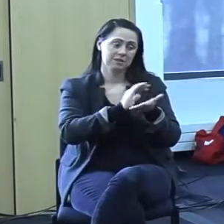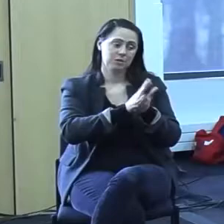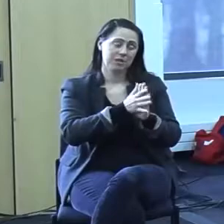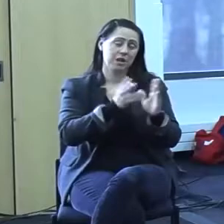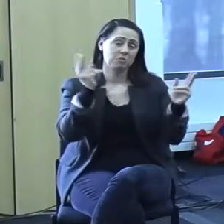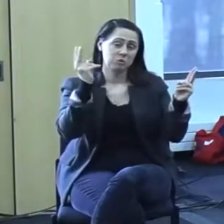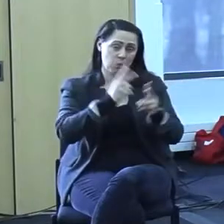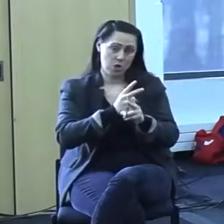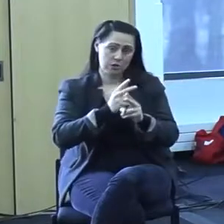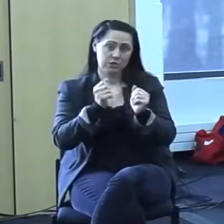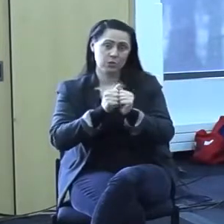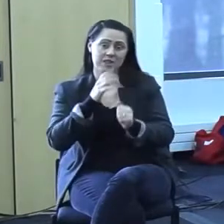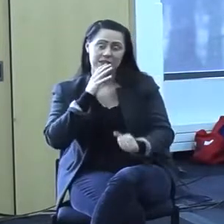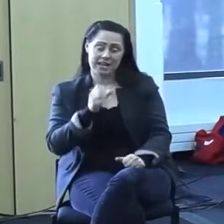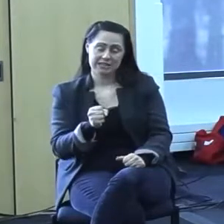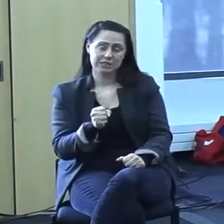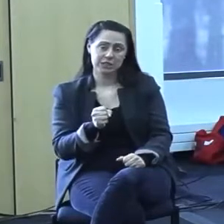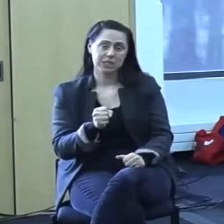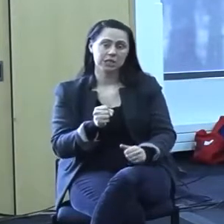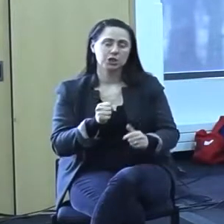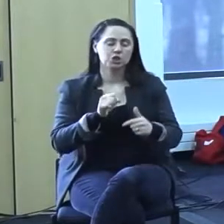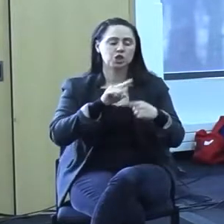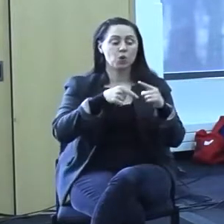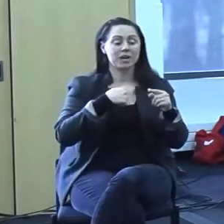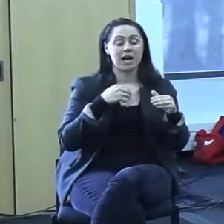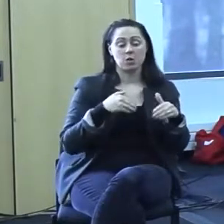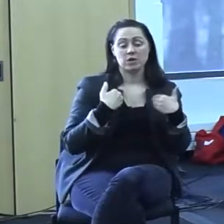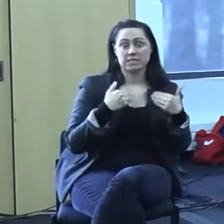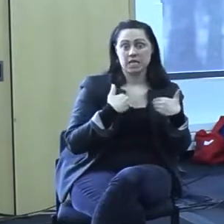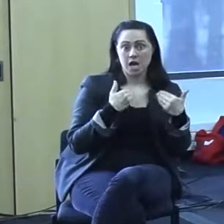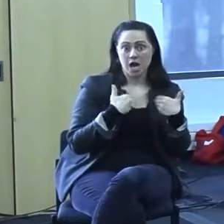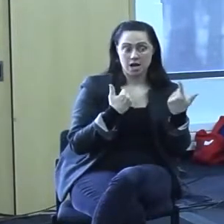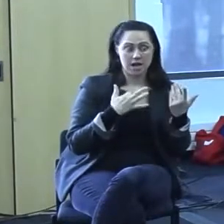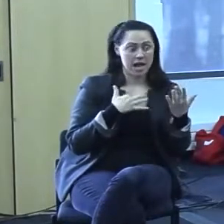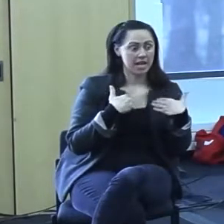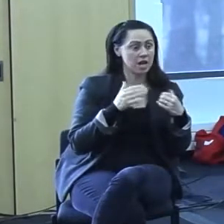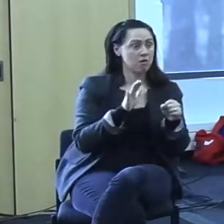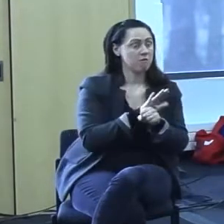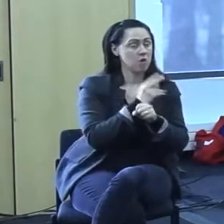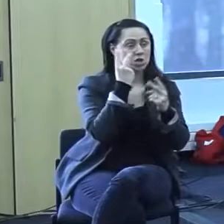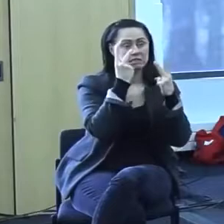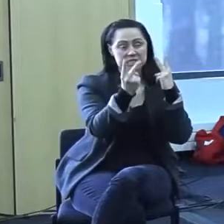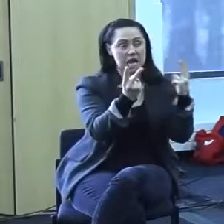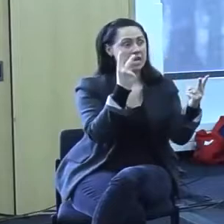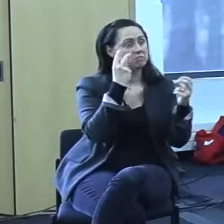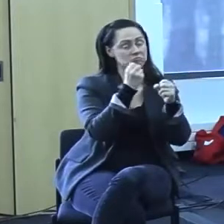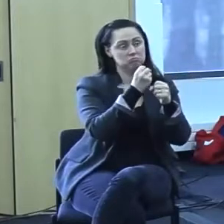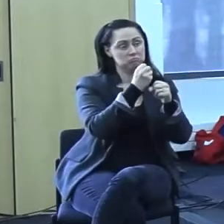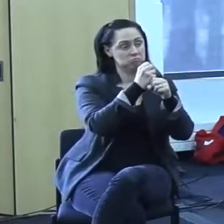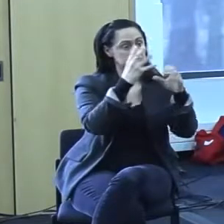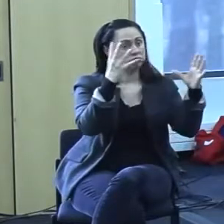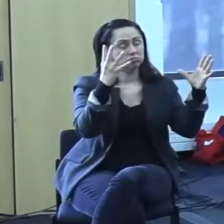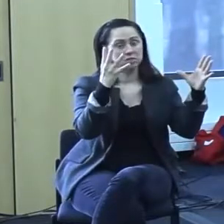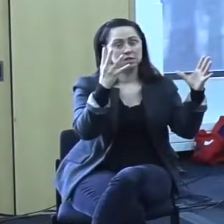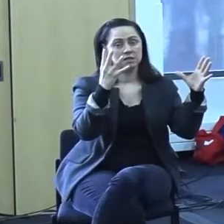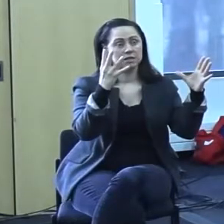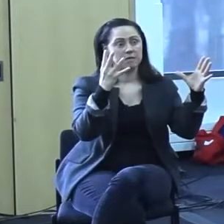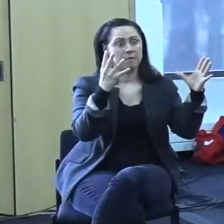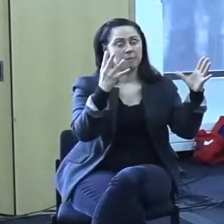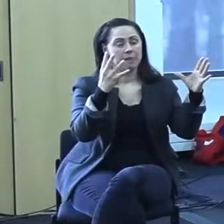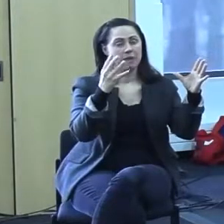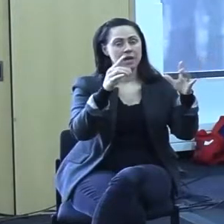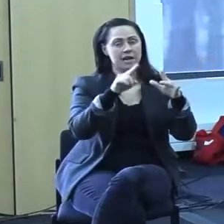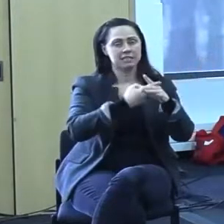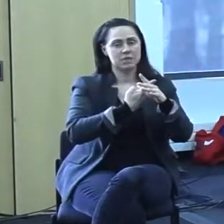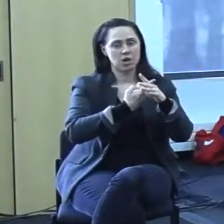decreases the older I get. So when I was younger, I actually had full sight and lost